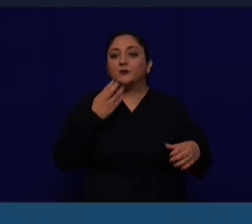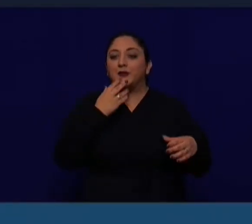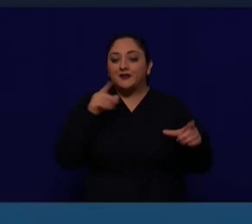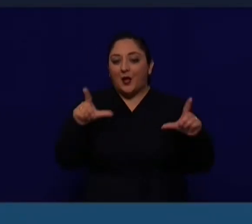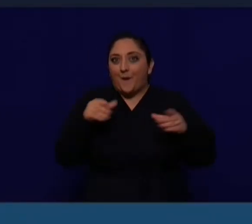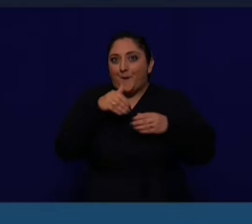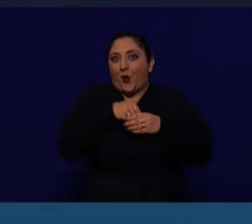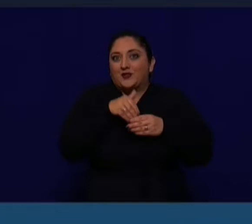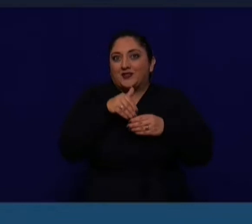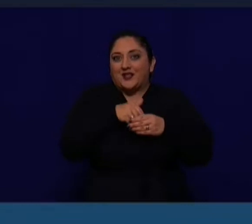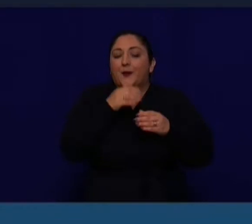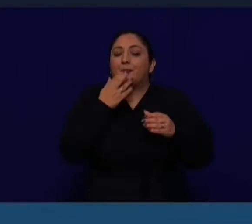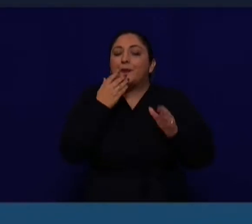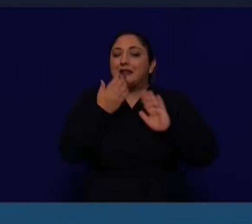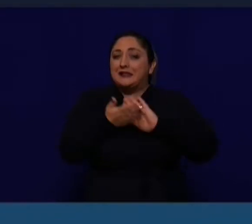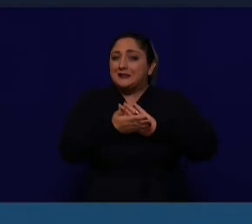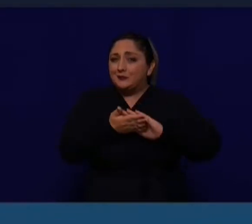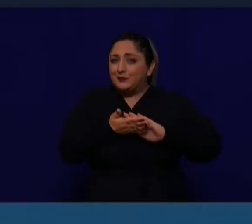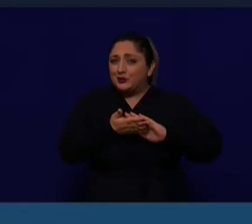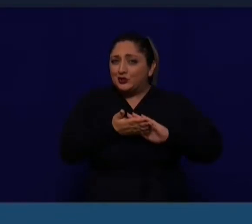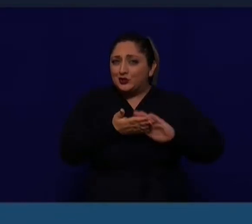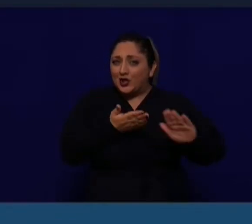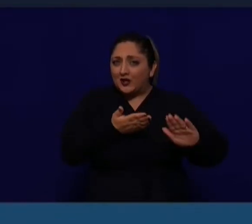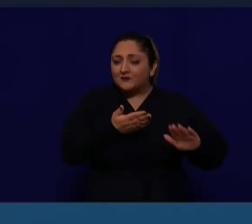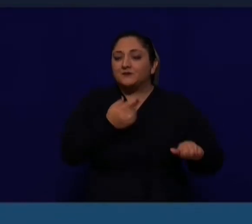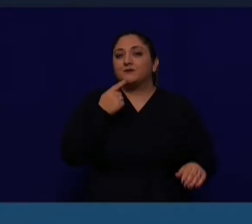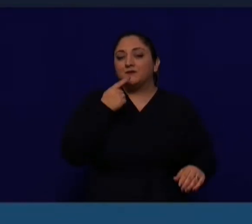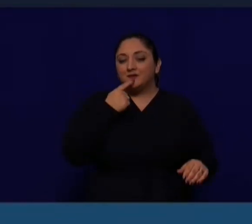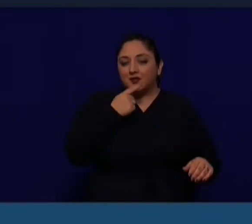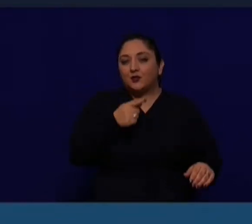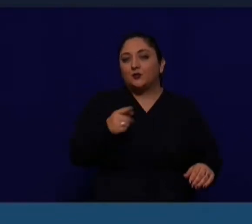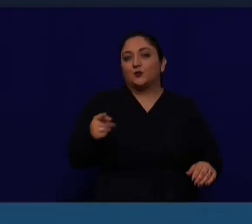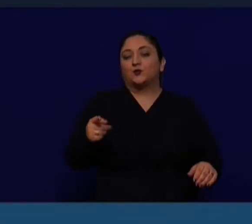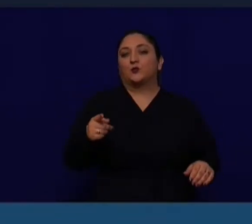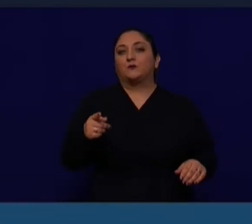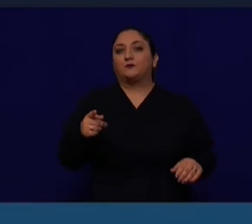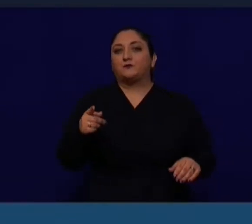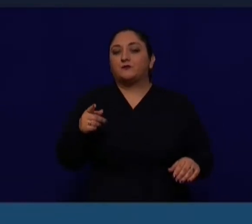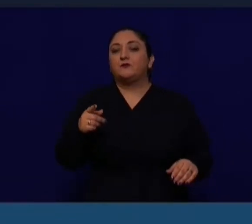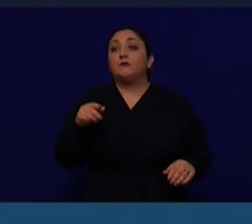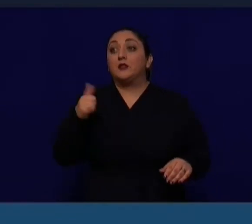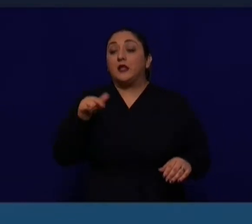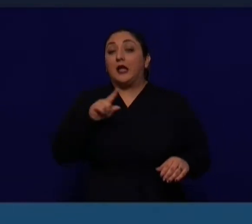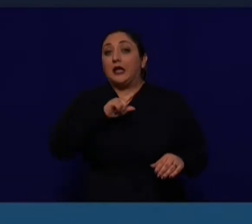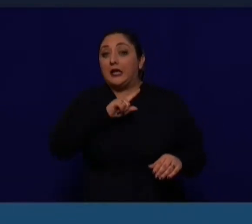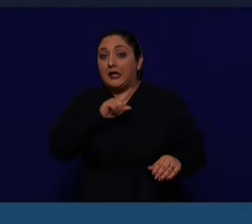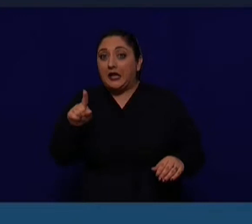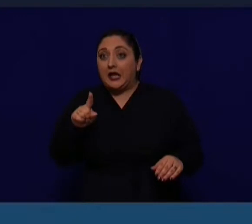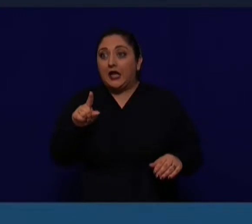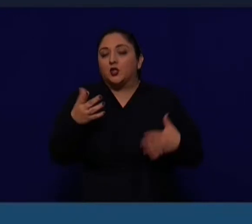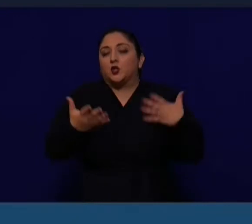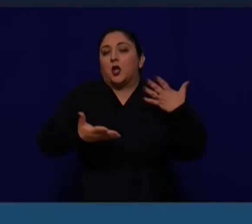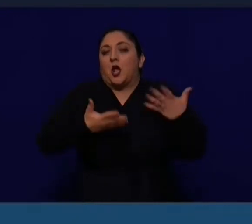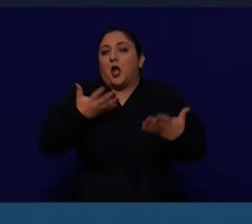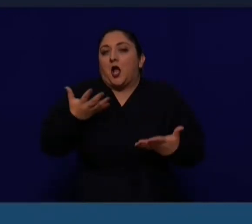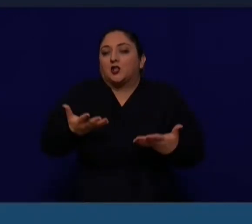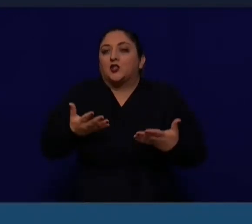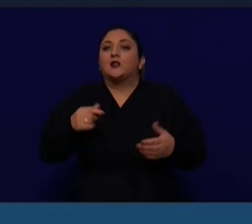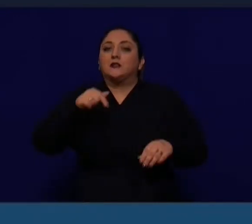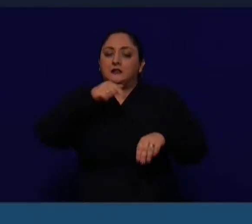Kif imbagħad nagħlqu grupp aħna mill-ewwel ninfurmakom u intkom imbagħad min ma jkunx irċieva għal xi raġuni u dak ikun